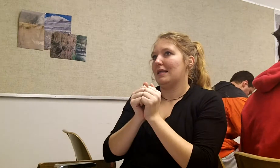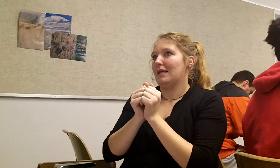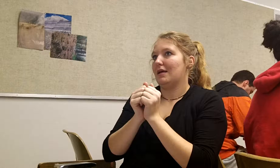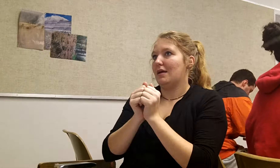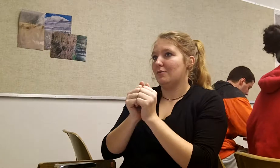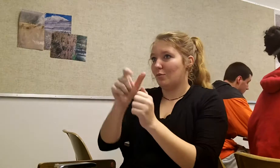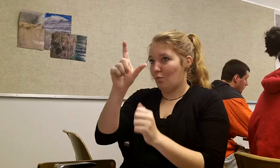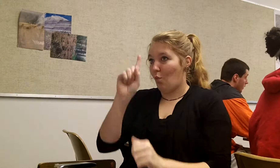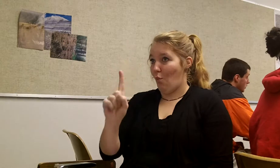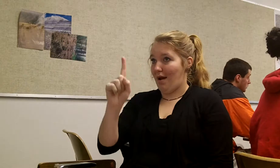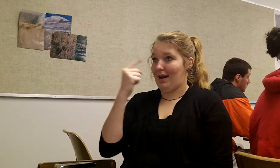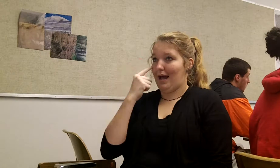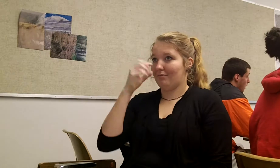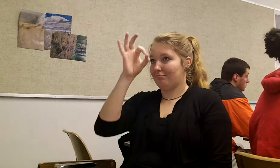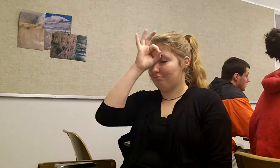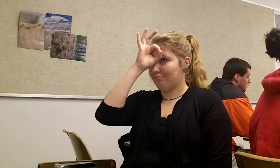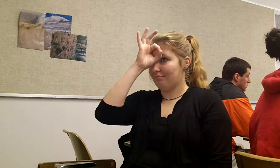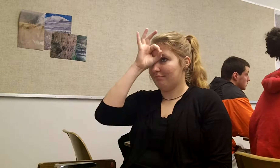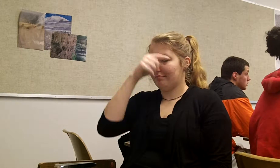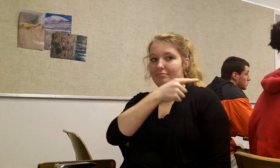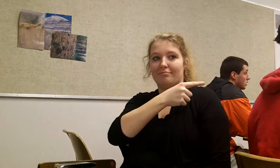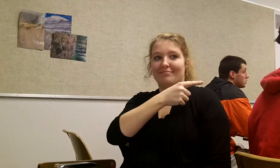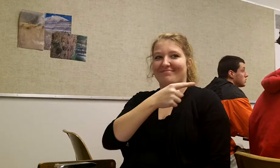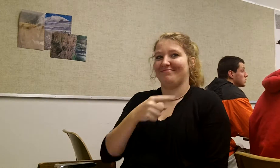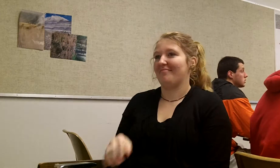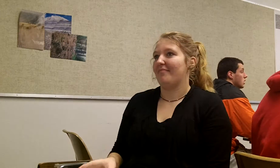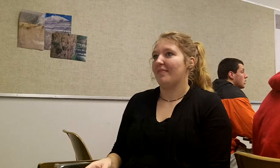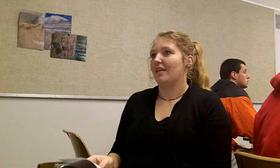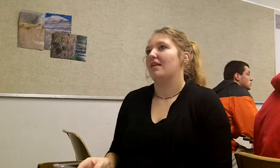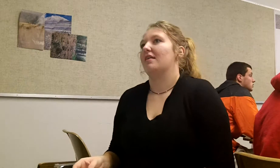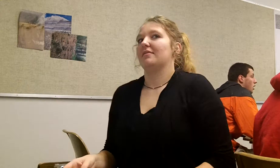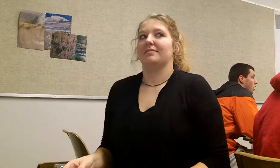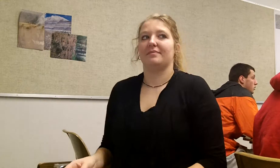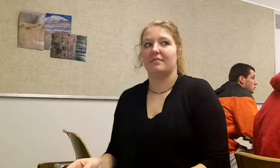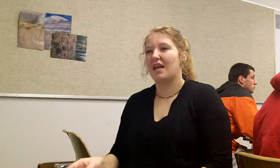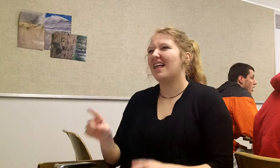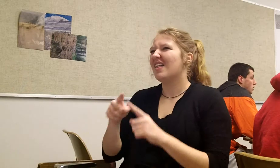eye, although there are some other things going on here too, with some of the facial features and the mouth and the ears.